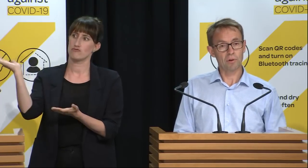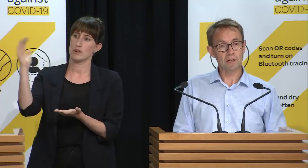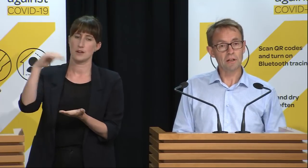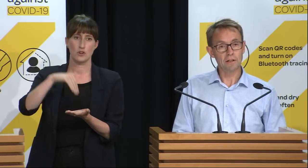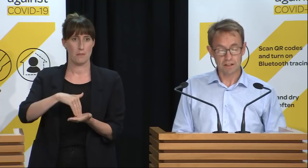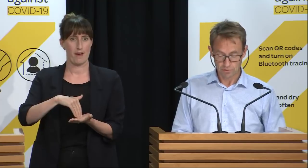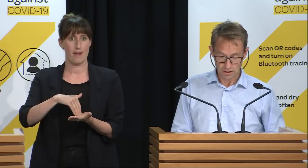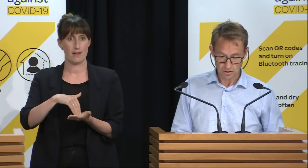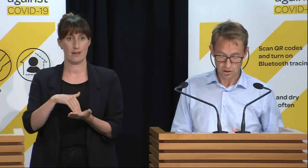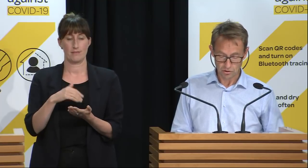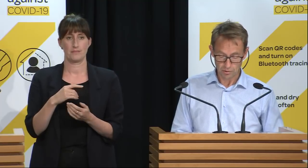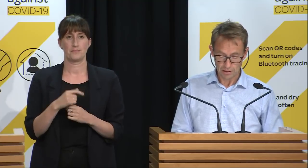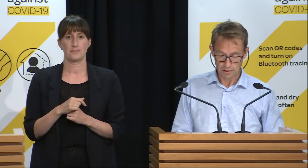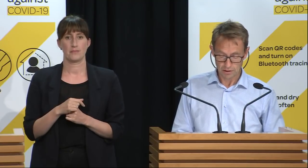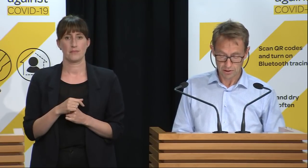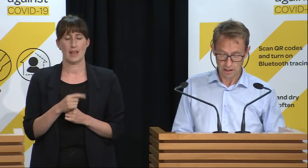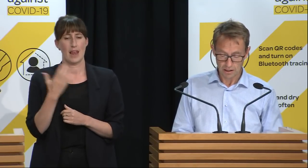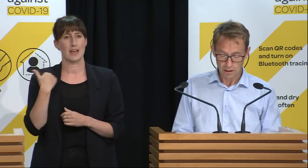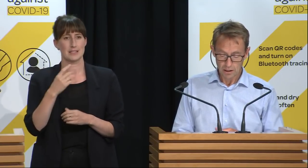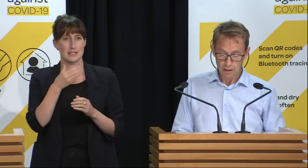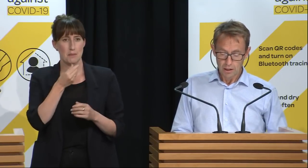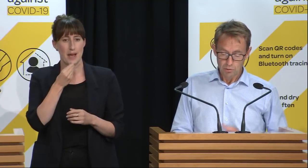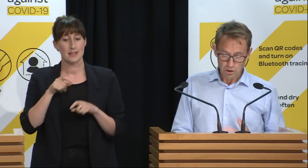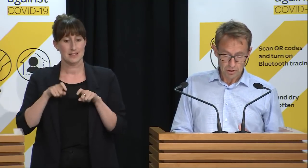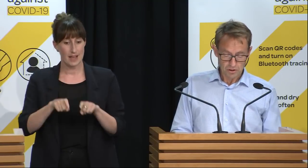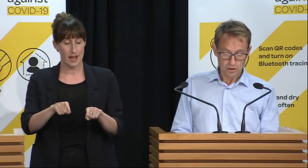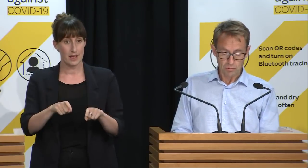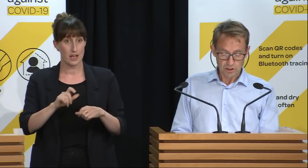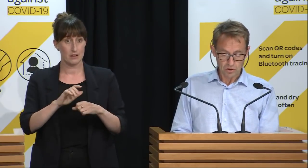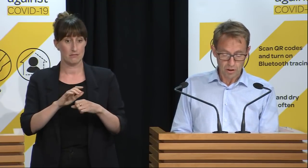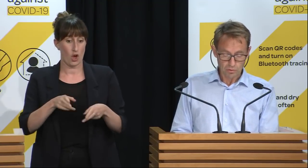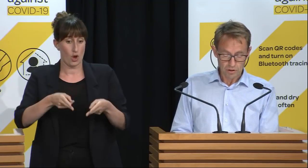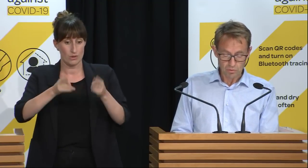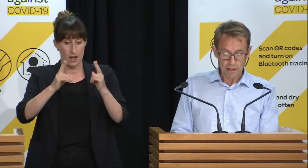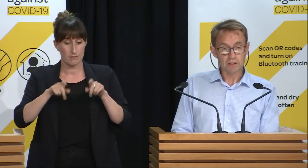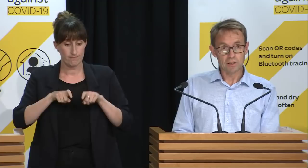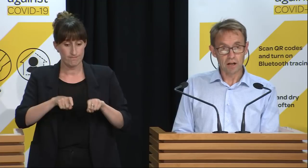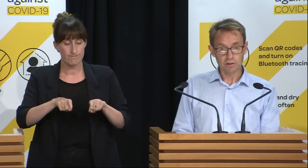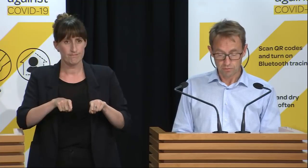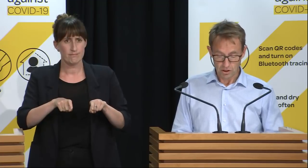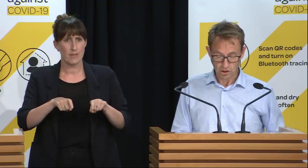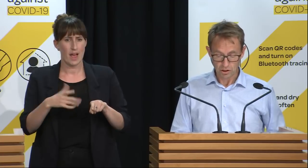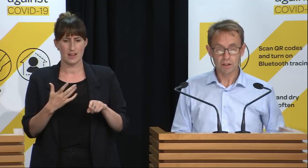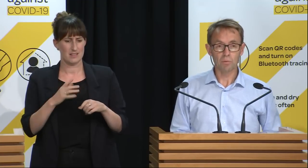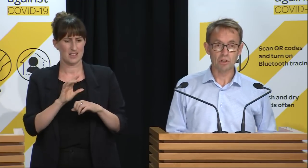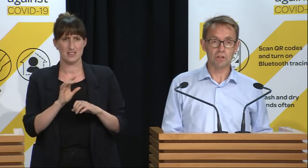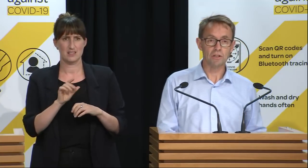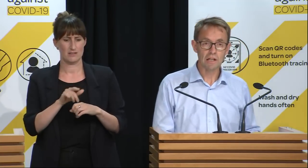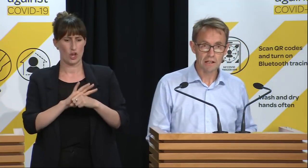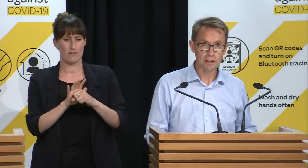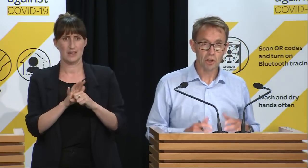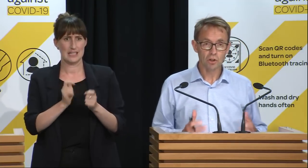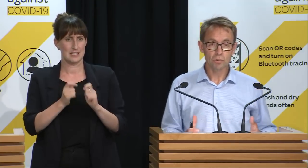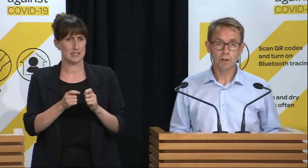returning 3 negative tests throughout his stay. We don't consider the recent travel is related to the current infection, which